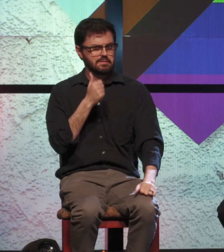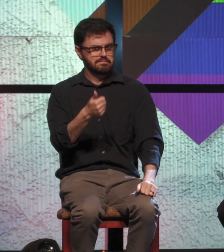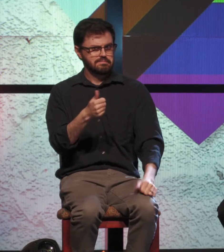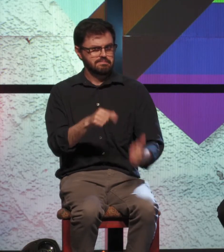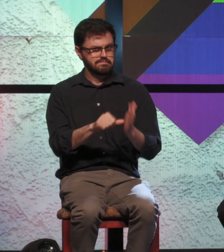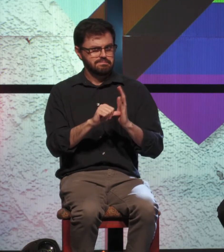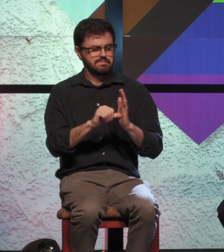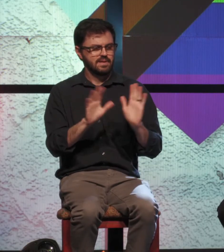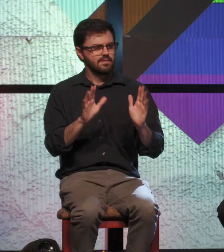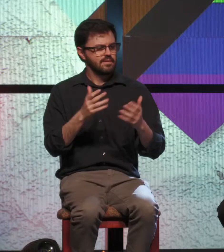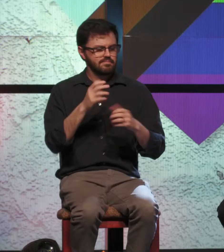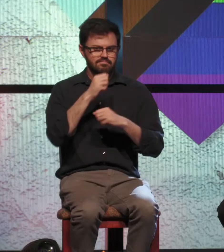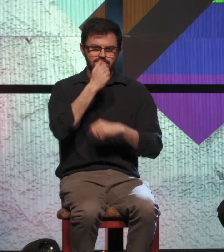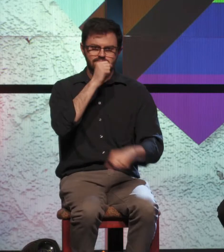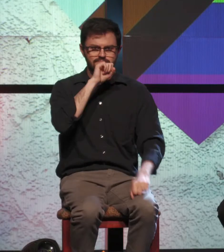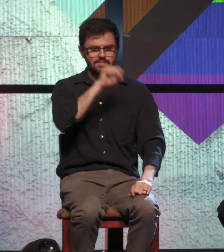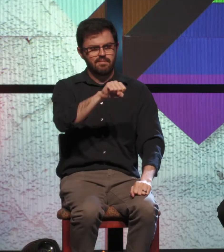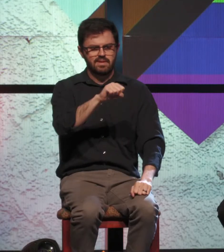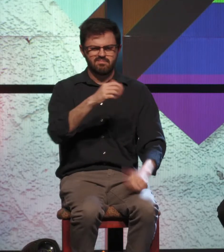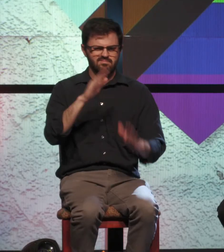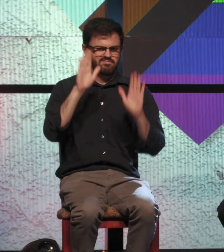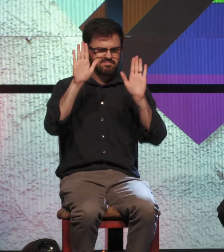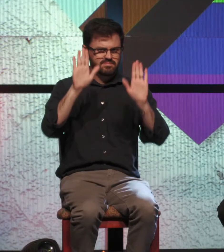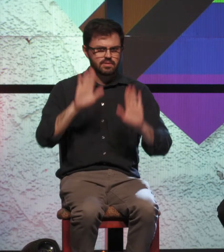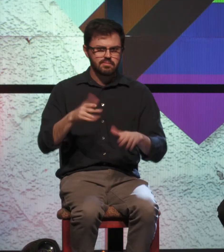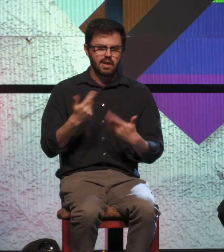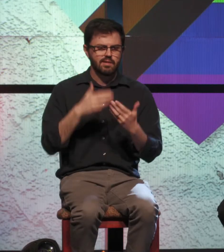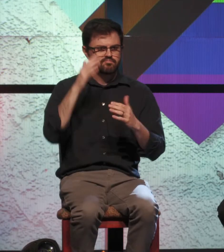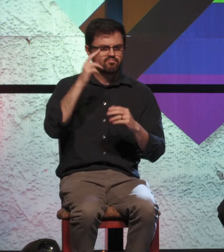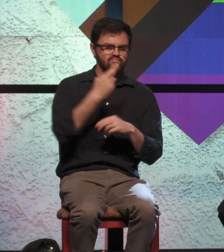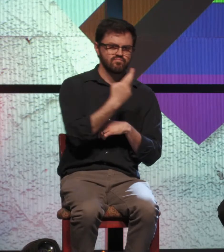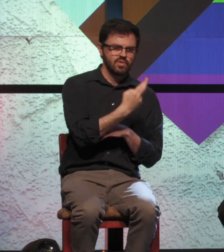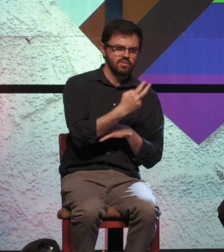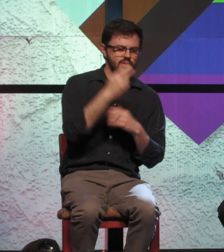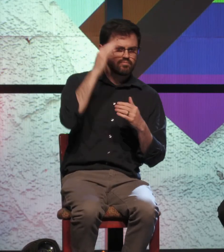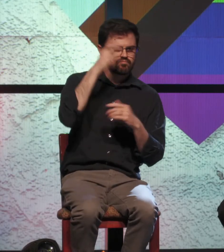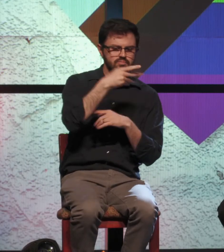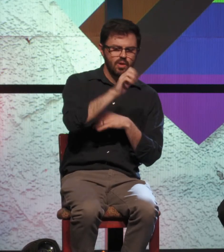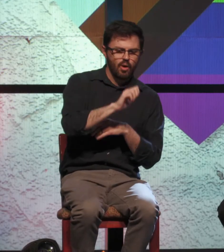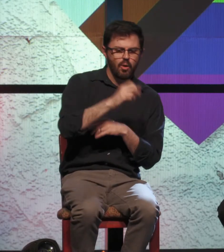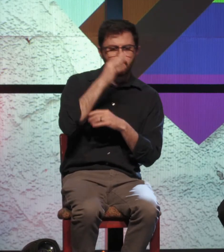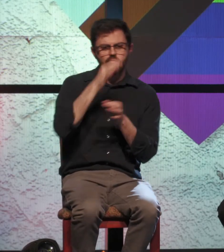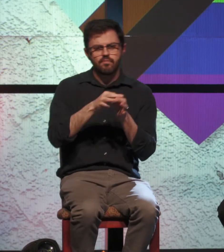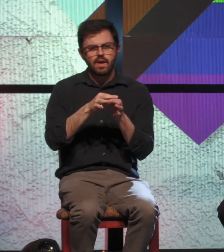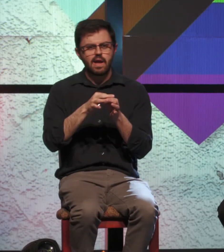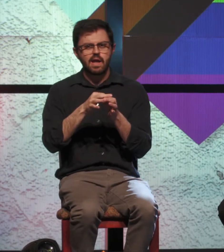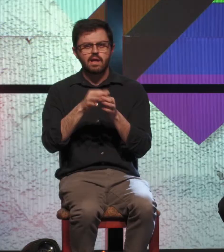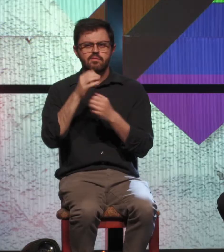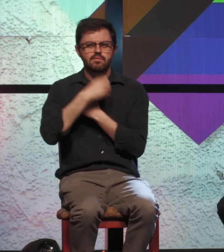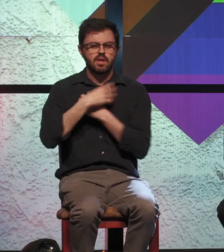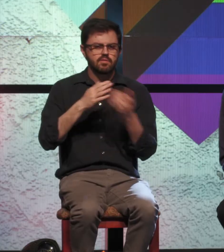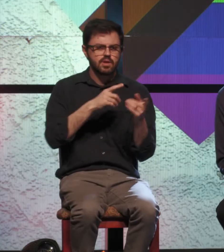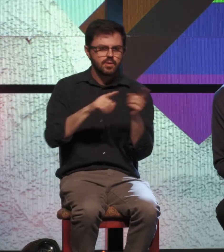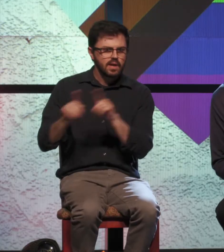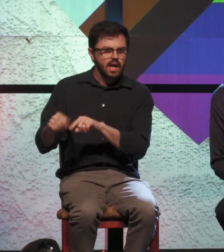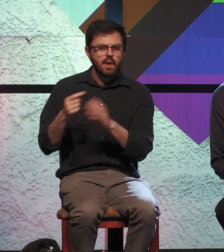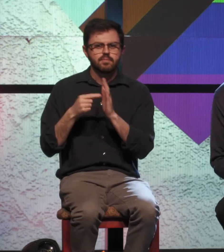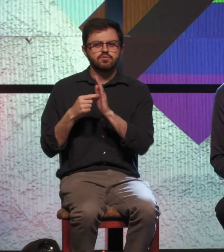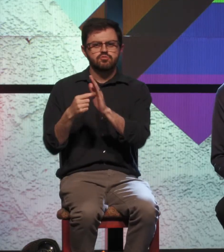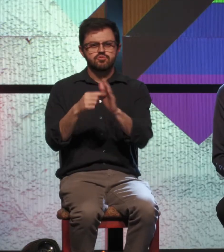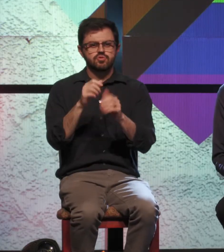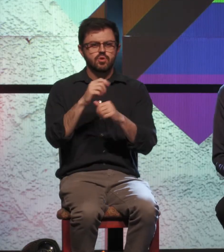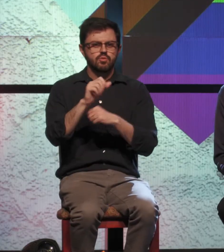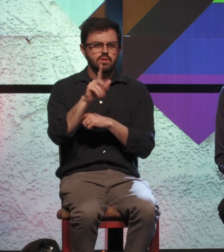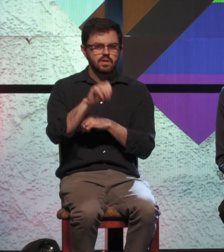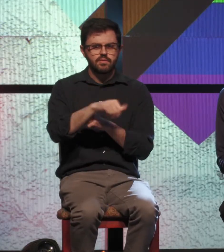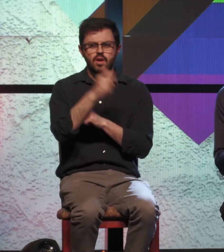love it. These are great. Hope, faith, unconditional love, to follow his loving ways and show that to others, right? That's great. Okay, put your phones